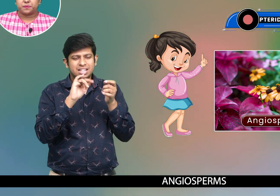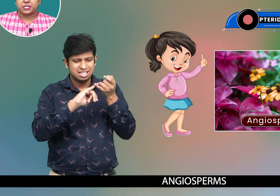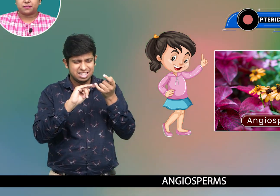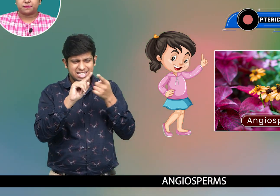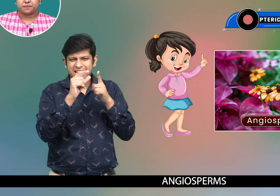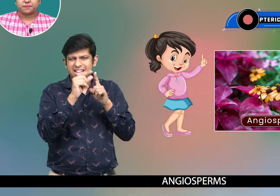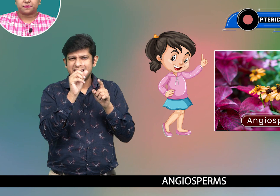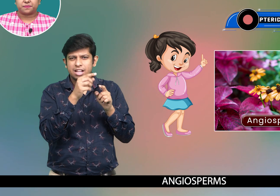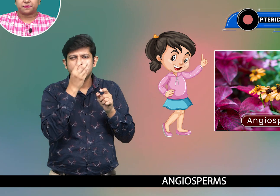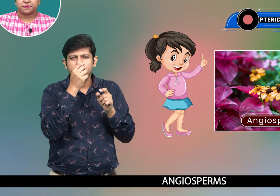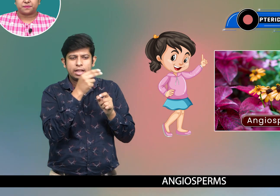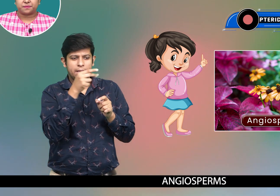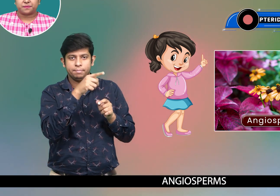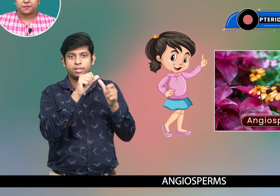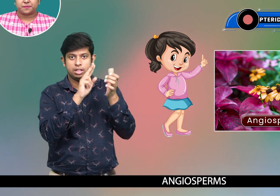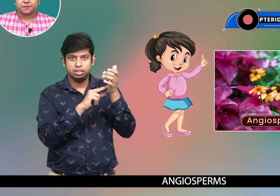Angiosperms.